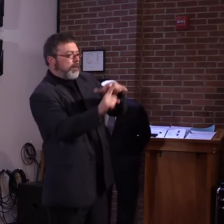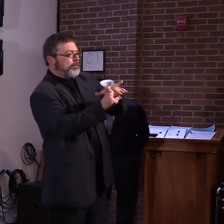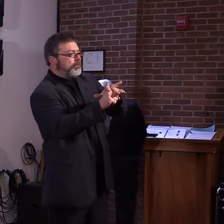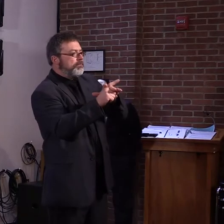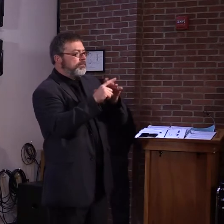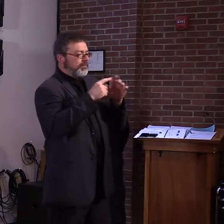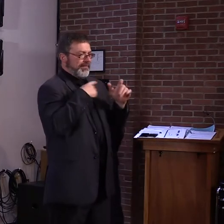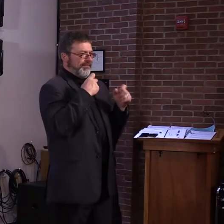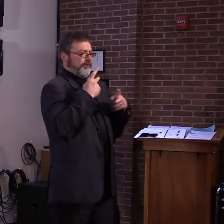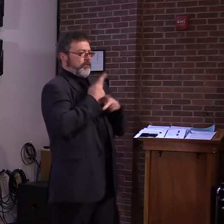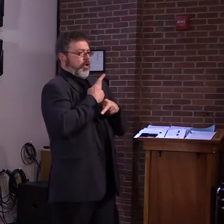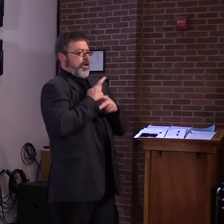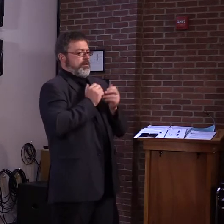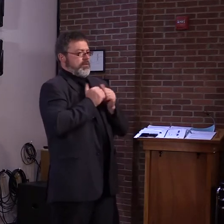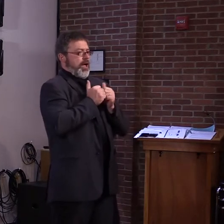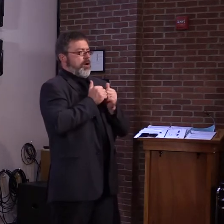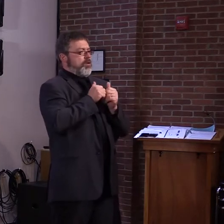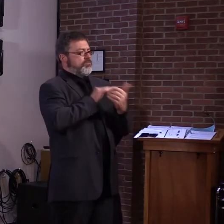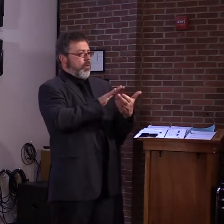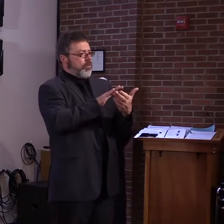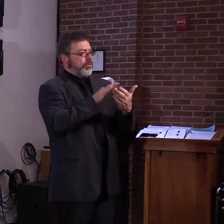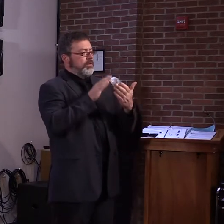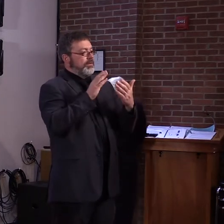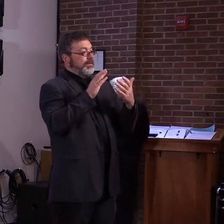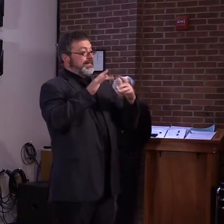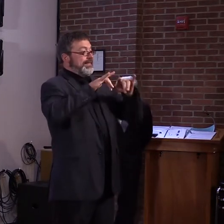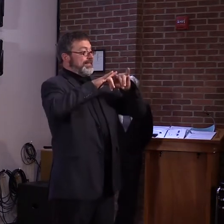public interest, but we acknowledge that both are equally important.